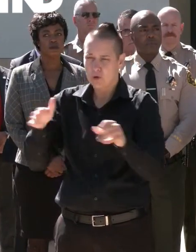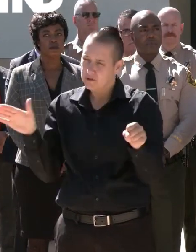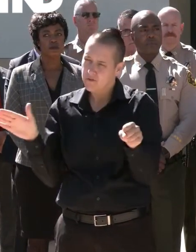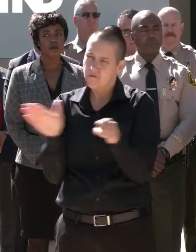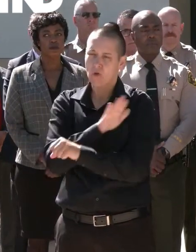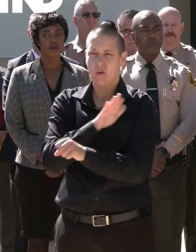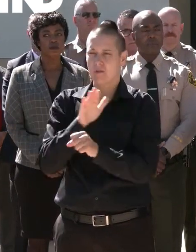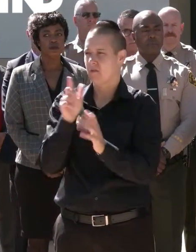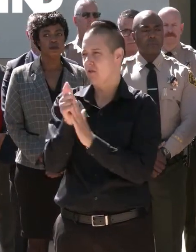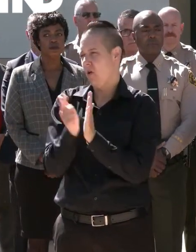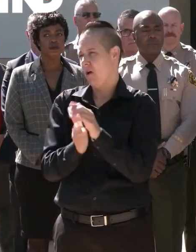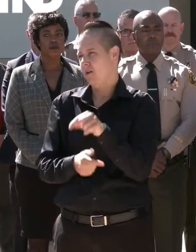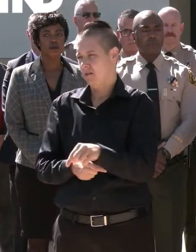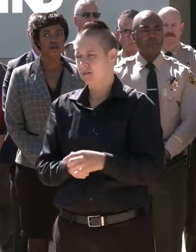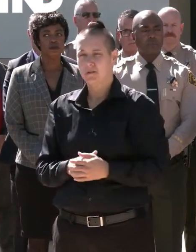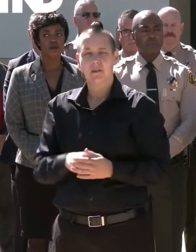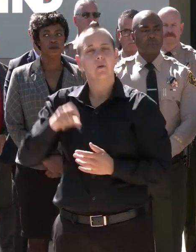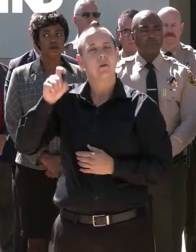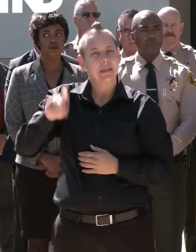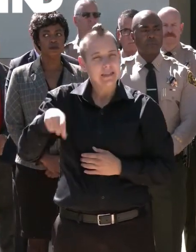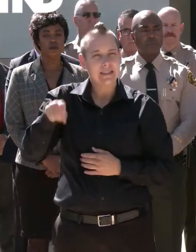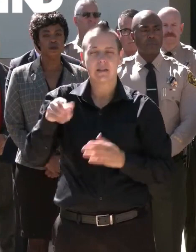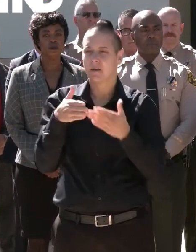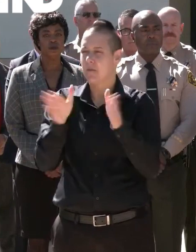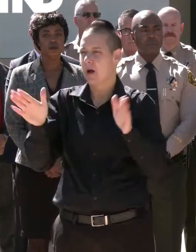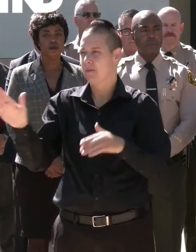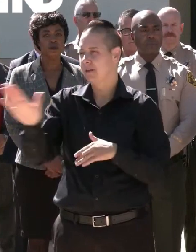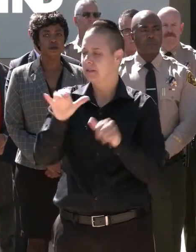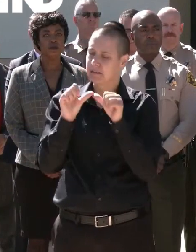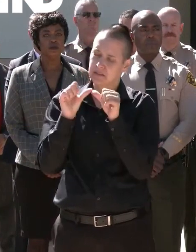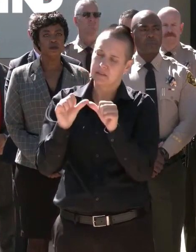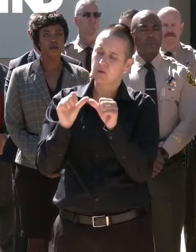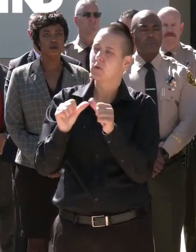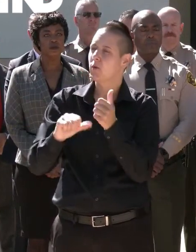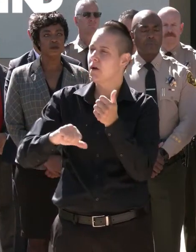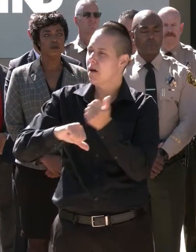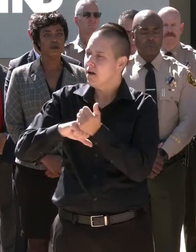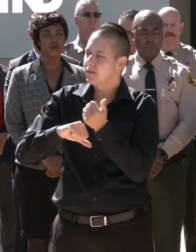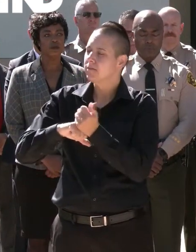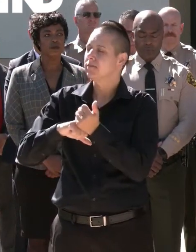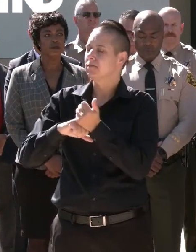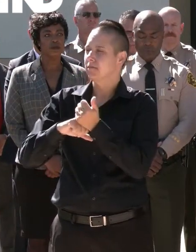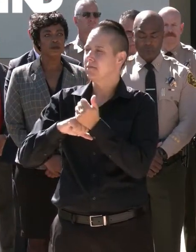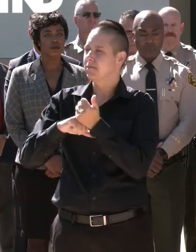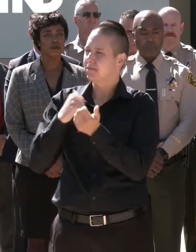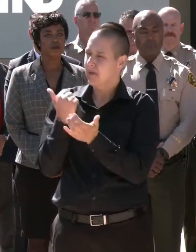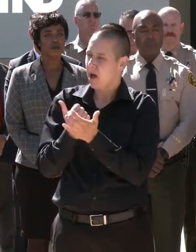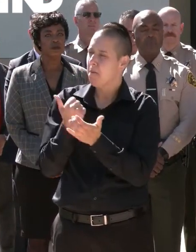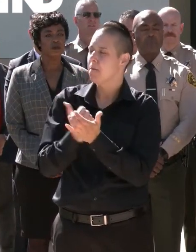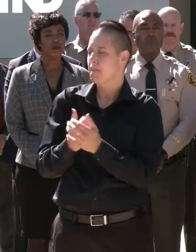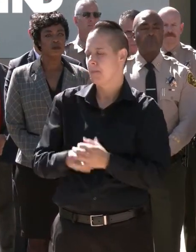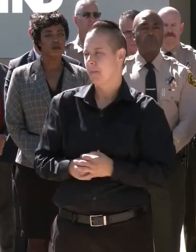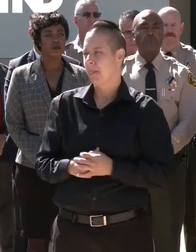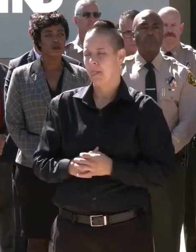full extent of the law. And we need the public's continued help and support in doing that.